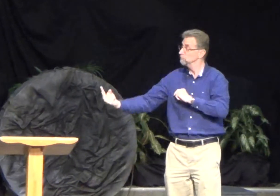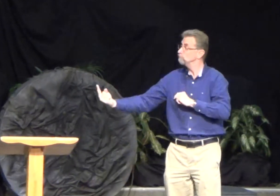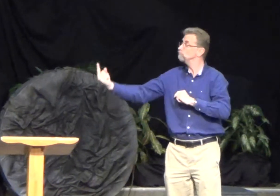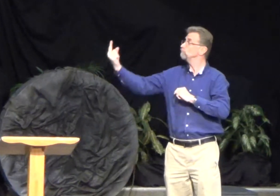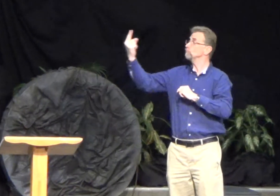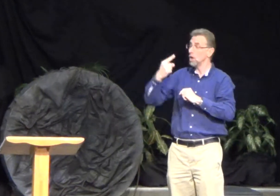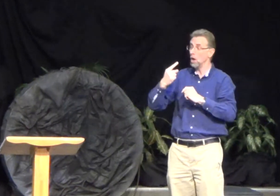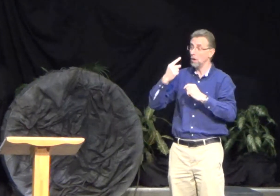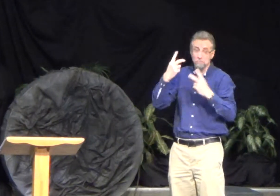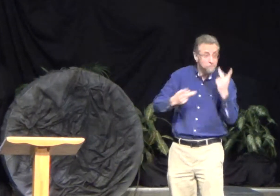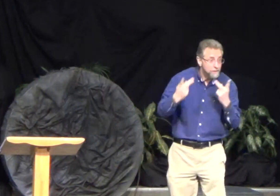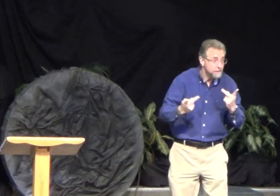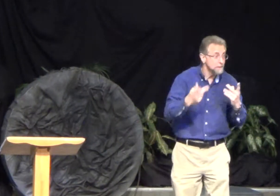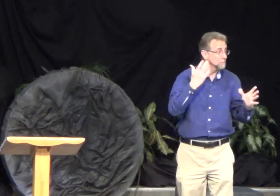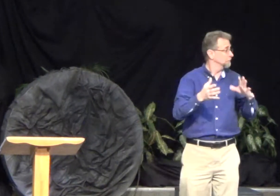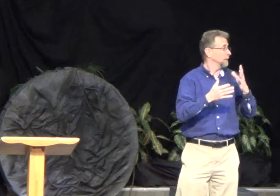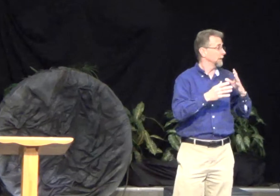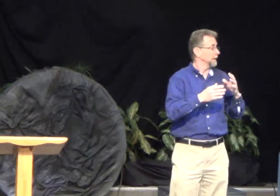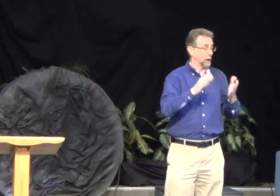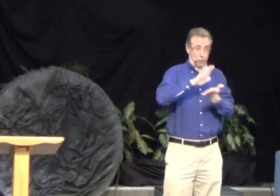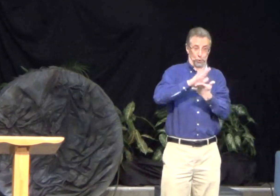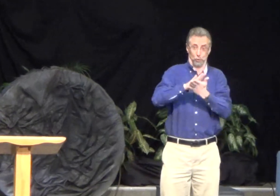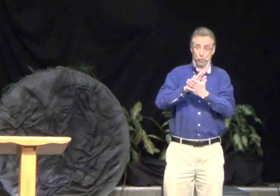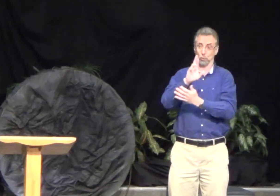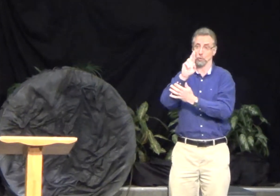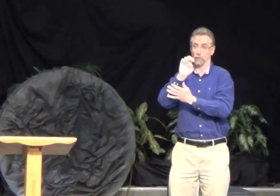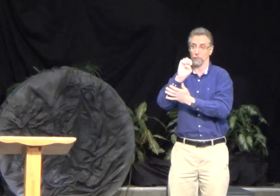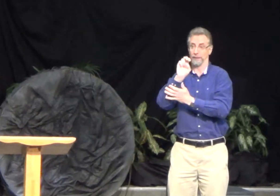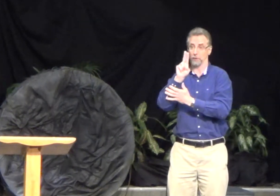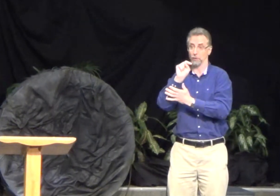Maybe a friend has come to be excited.